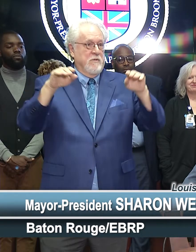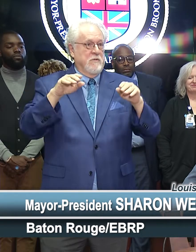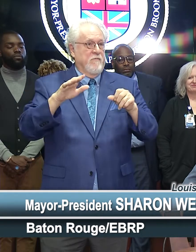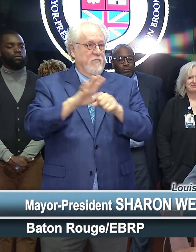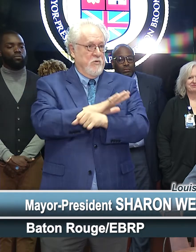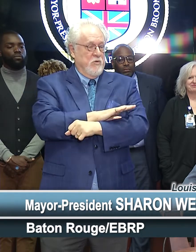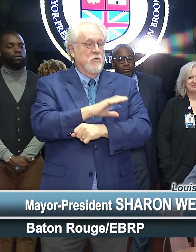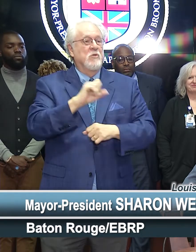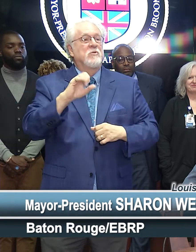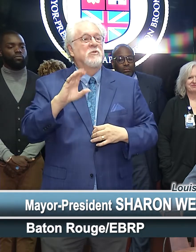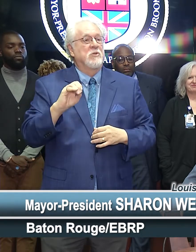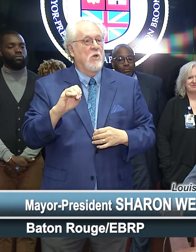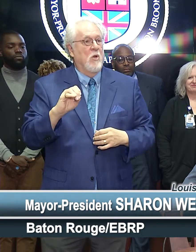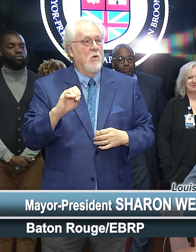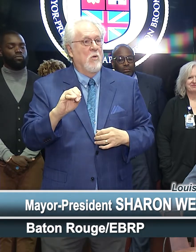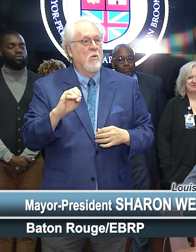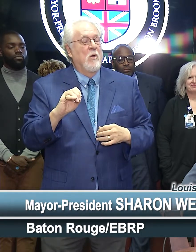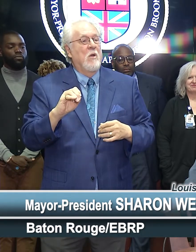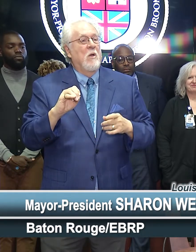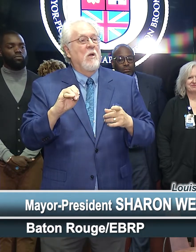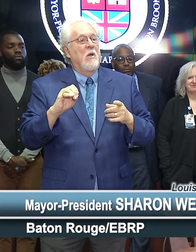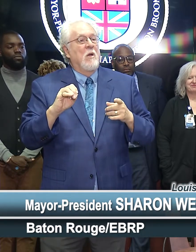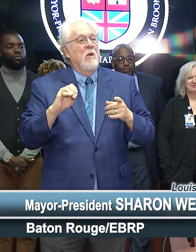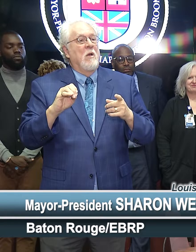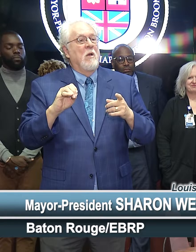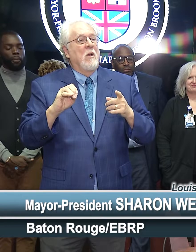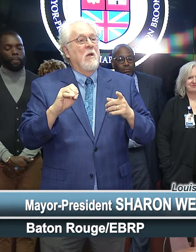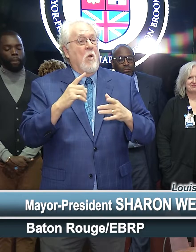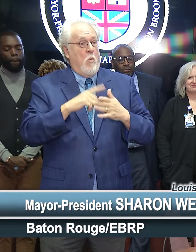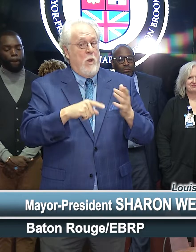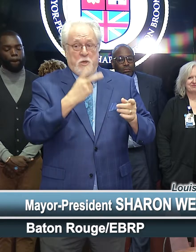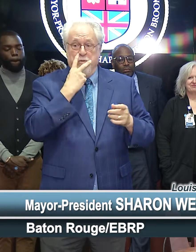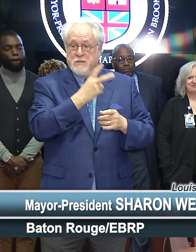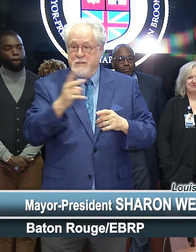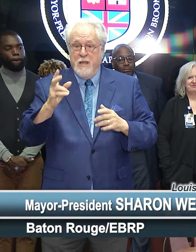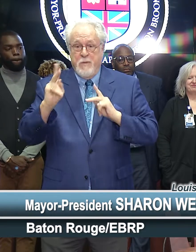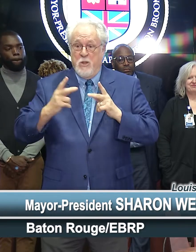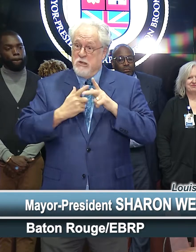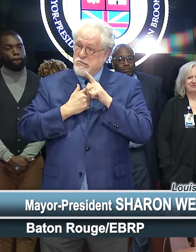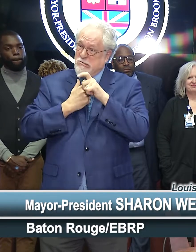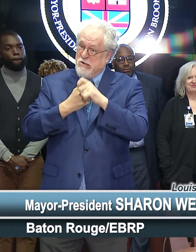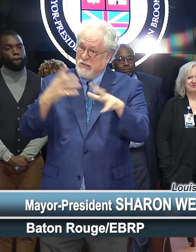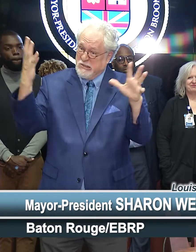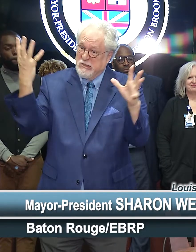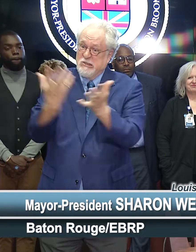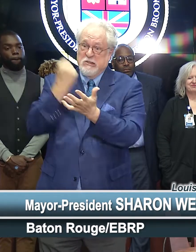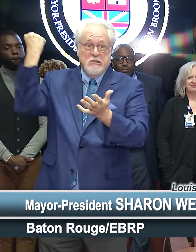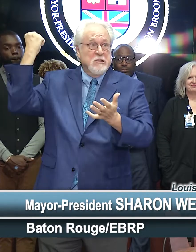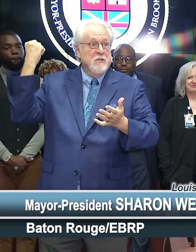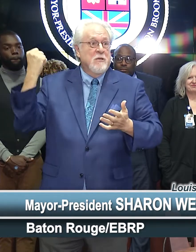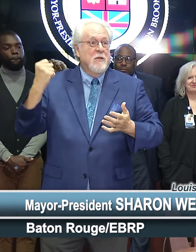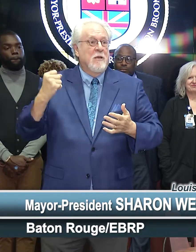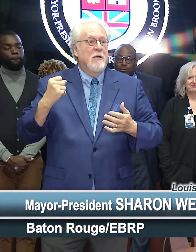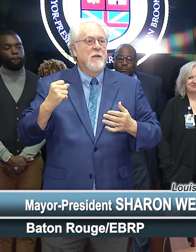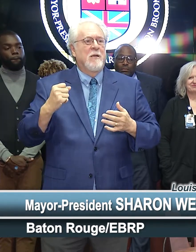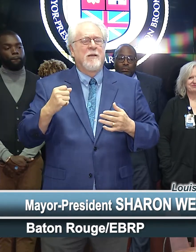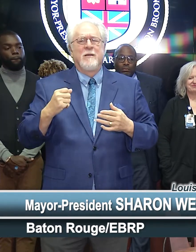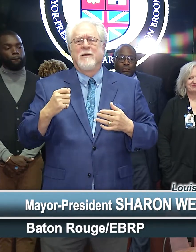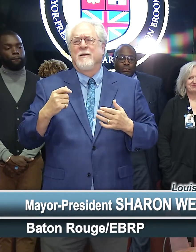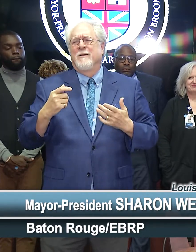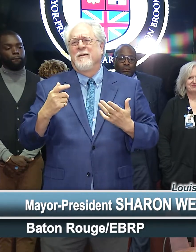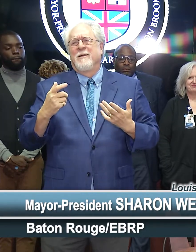stocked. So I believe what you see with people rushing out to get supplies